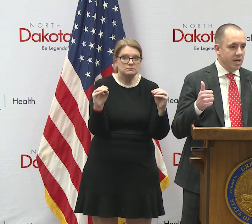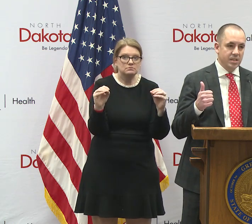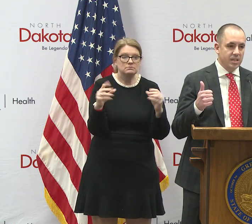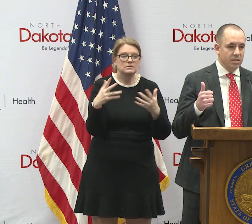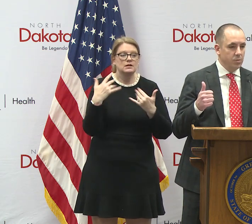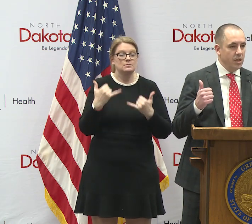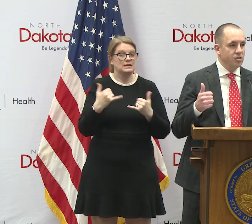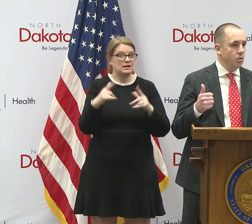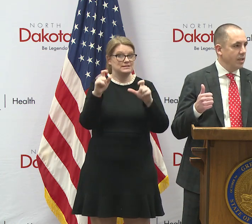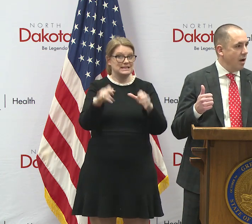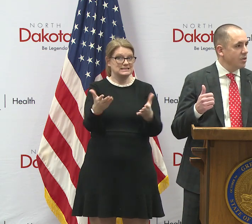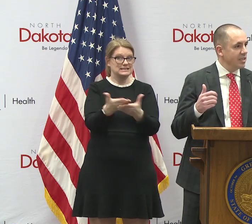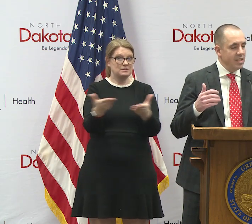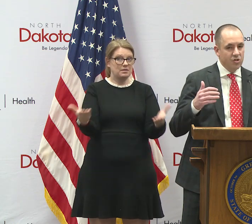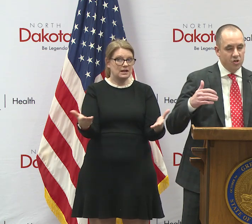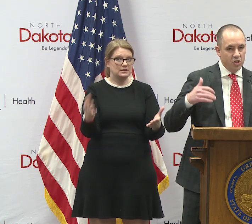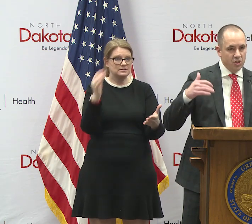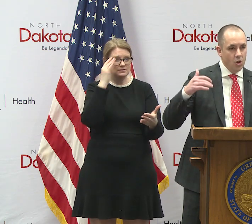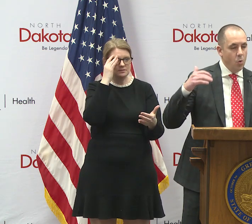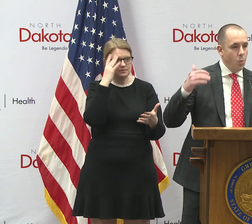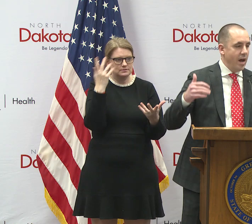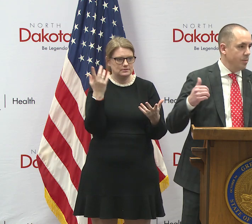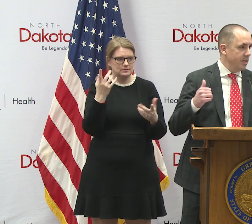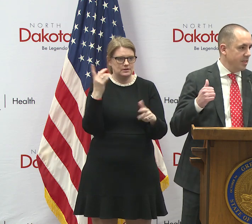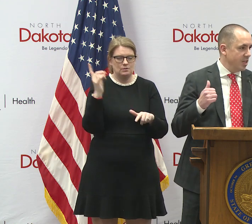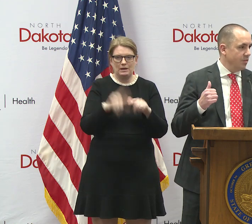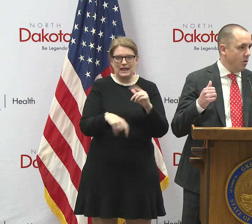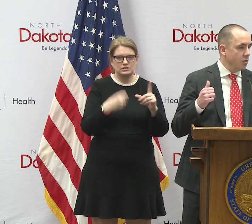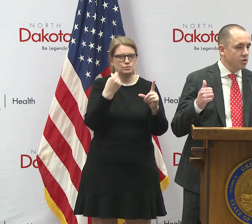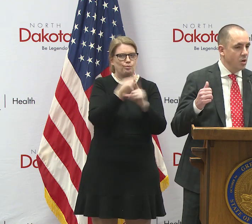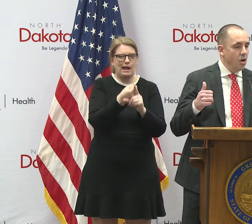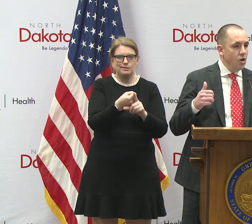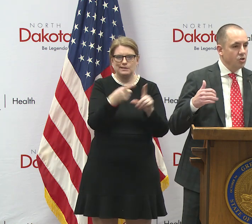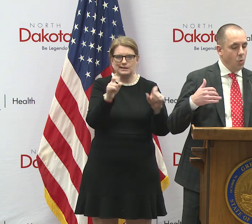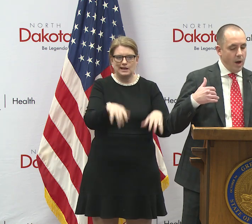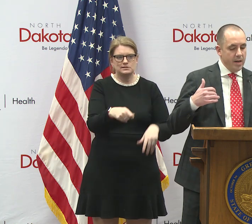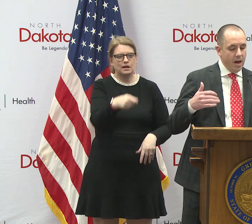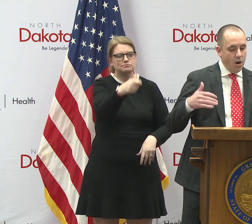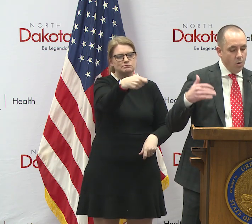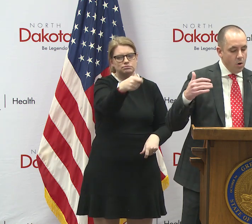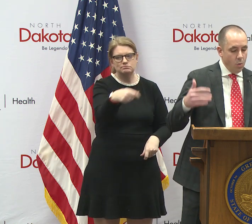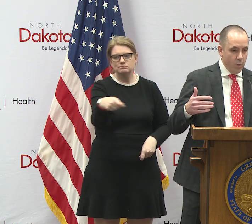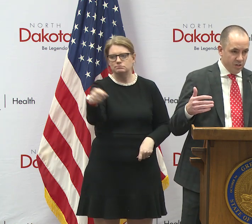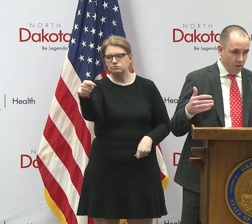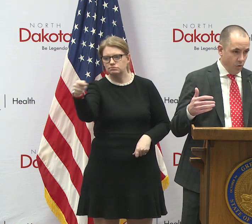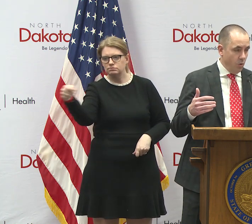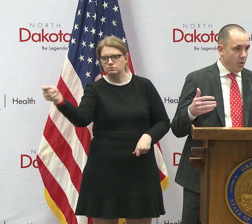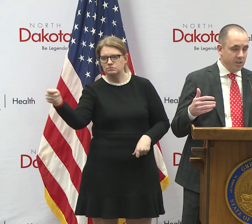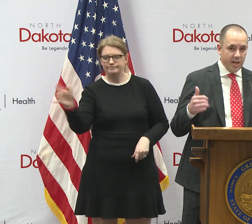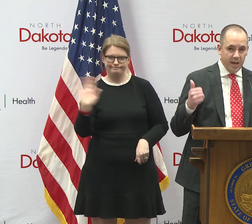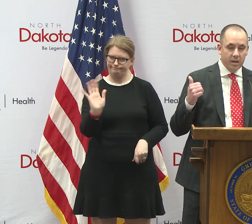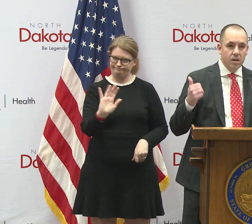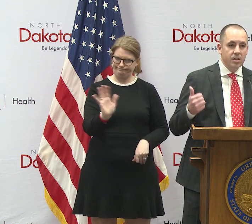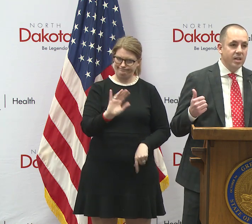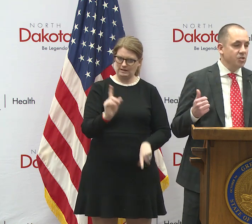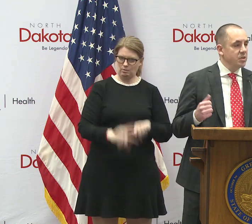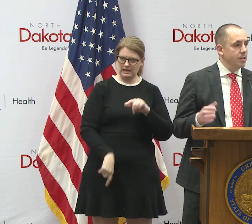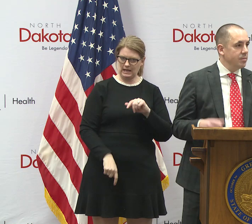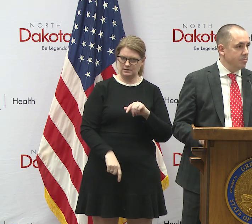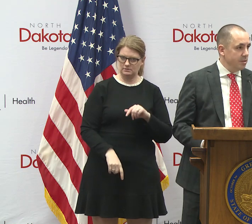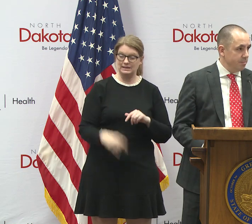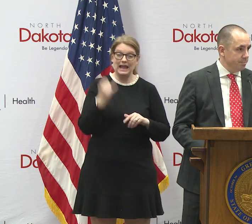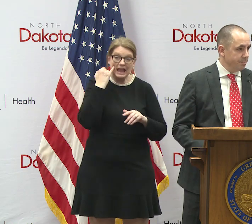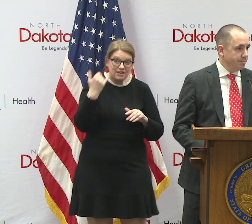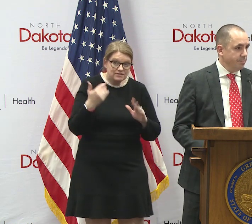now, testing supplies don't allow us to just randomly test folks. So right now, we as a group are saying, test